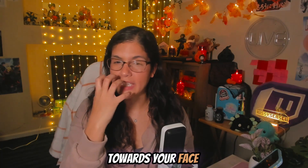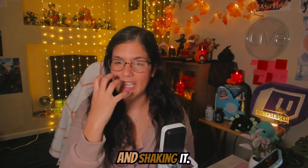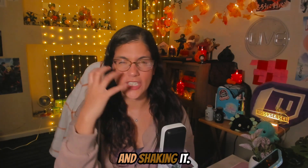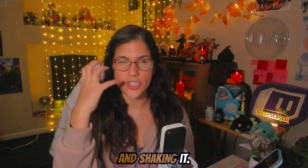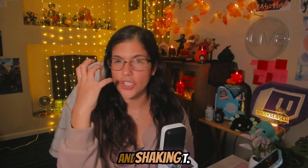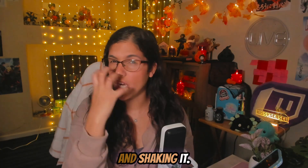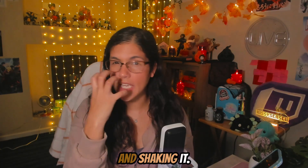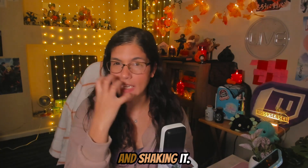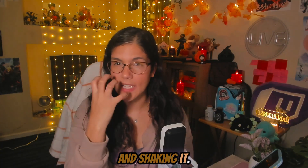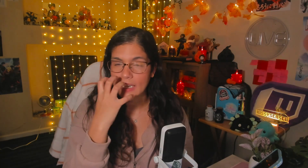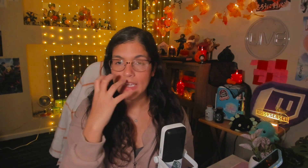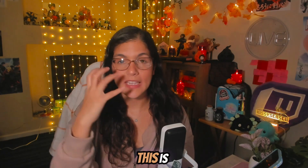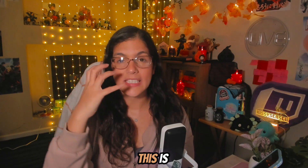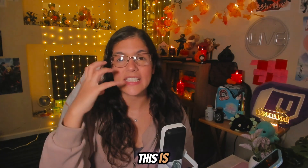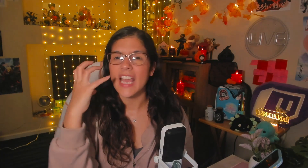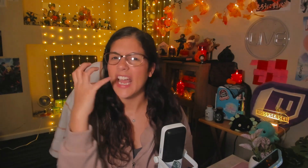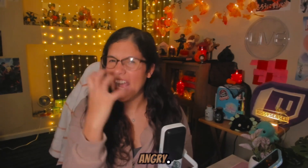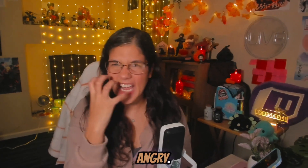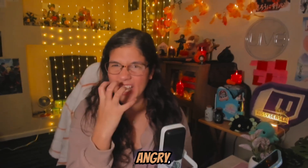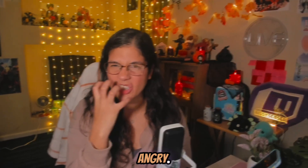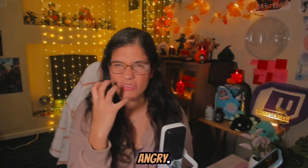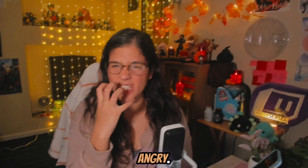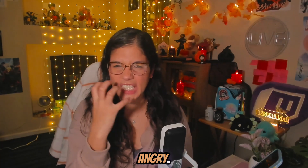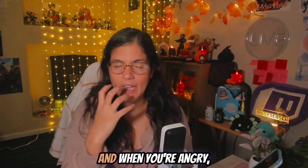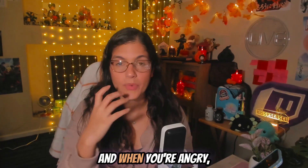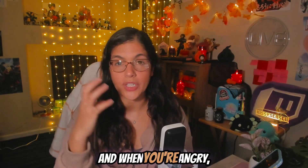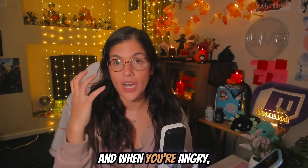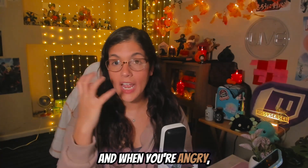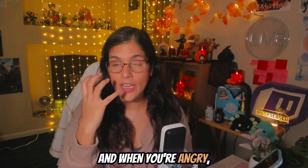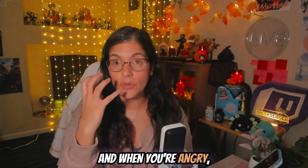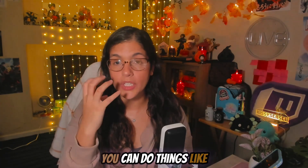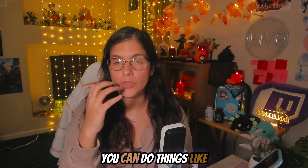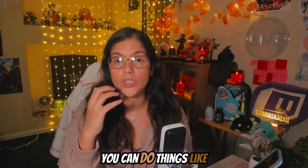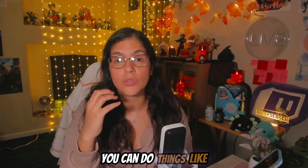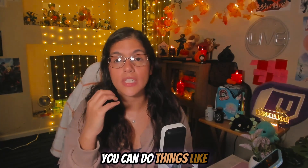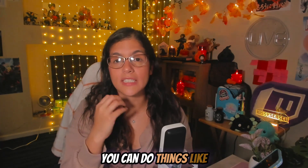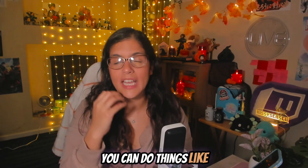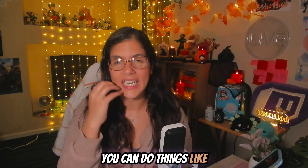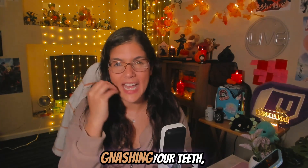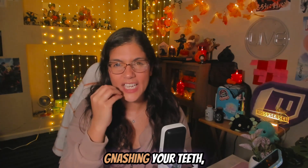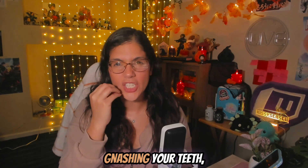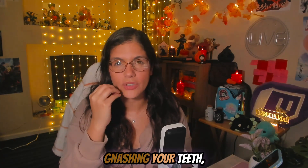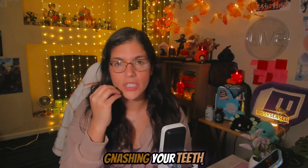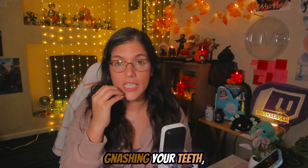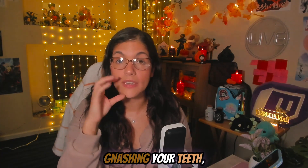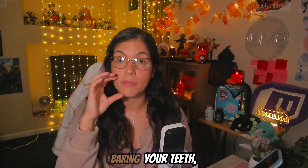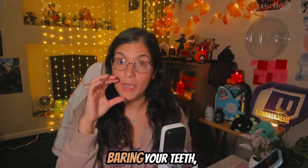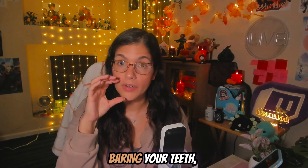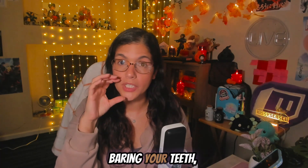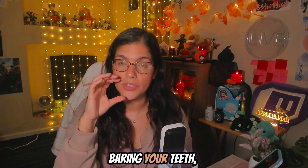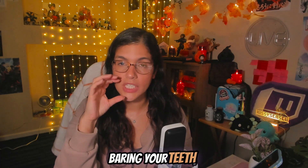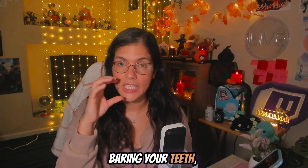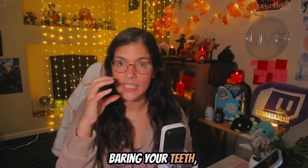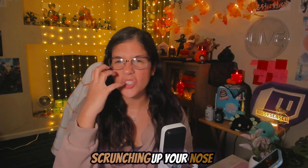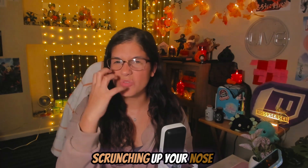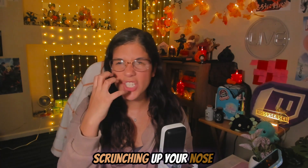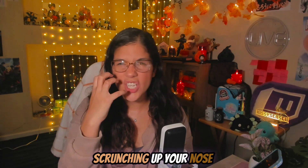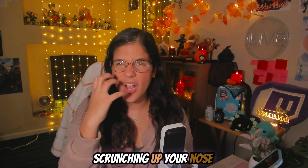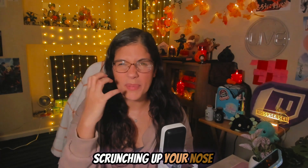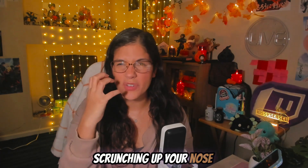and shaking it. This is angry. And when you're angry, you can do things like gnashing your teeth, baring your teeth, scrunching up your nose